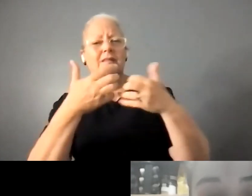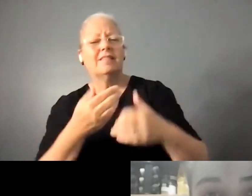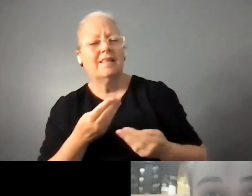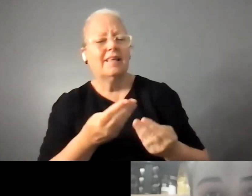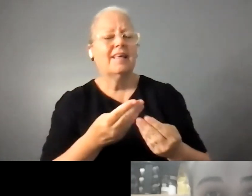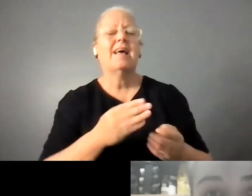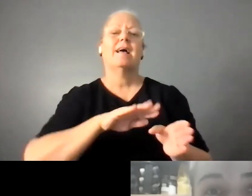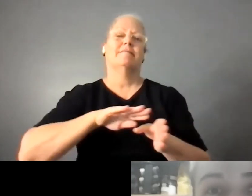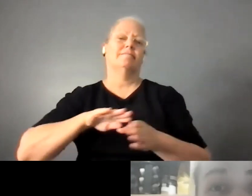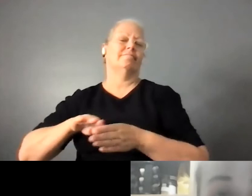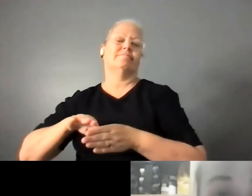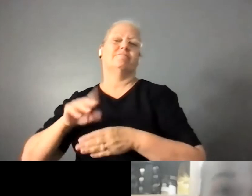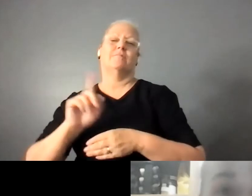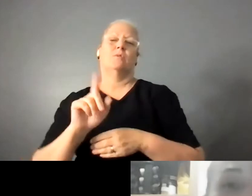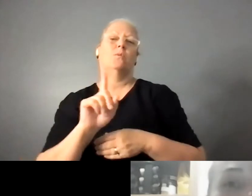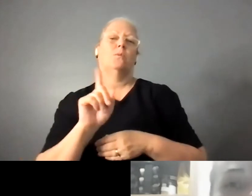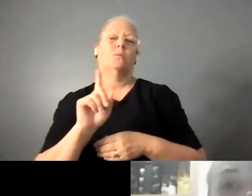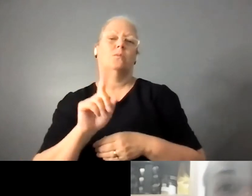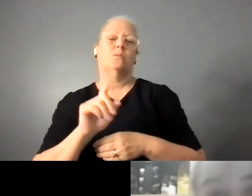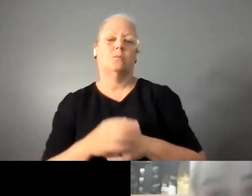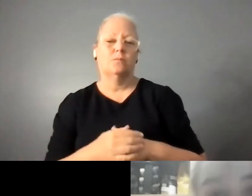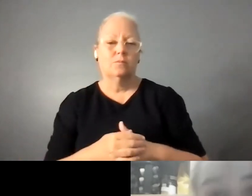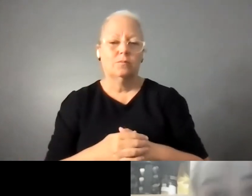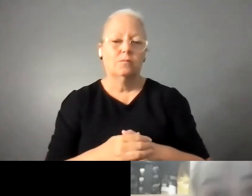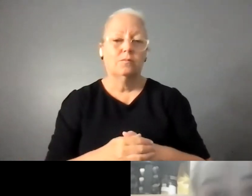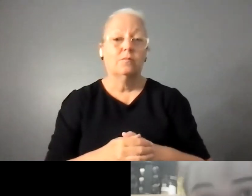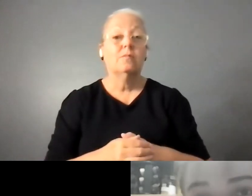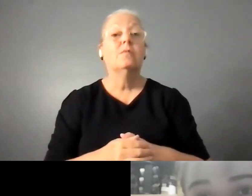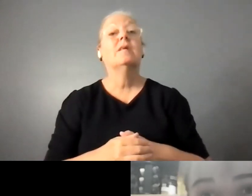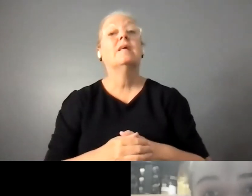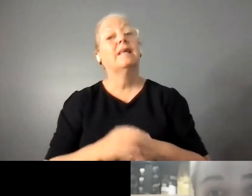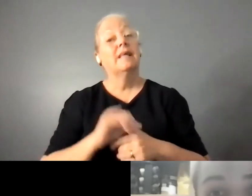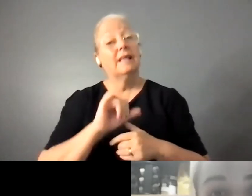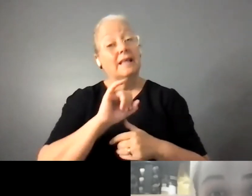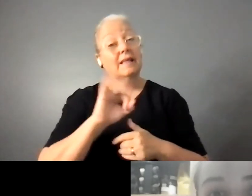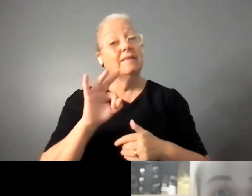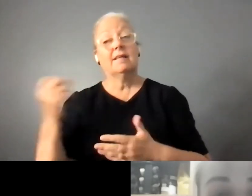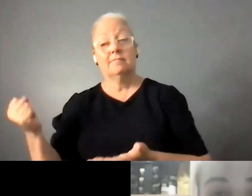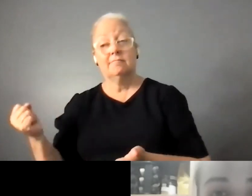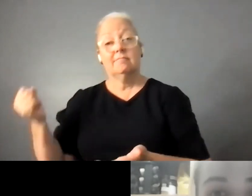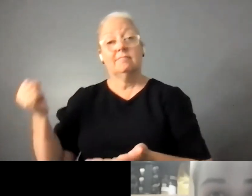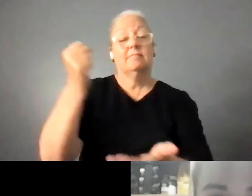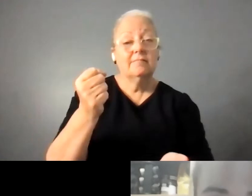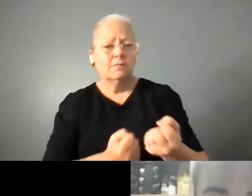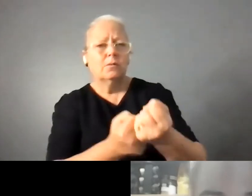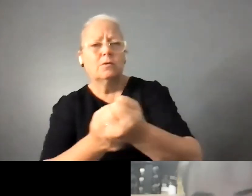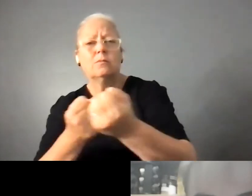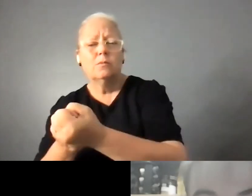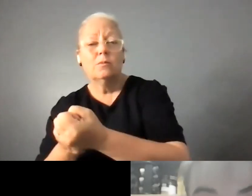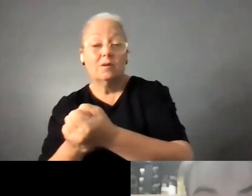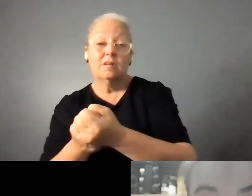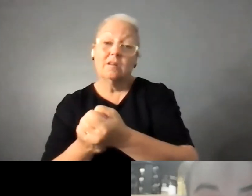investing in that would increase our functionality. The state would,